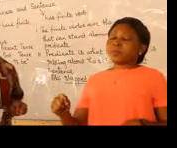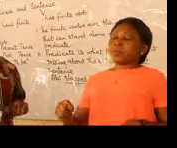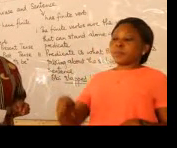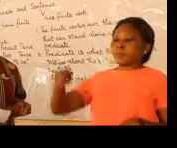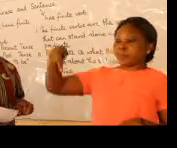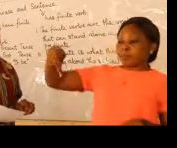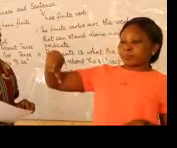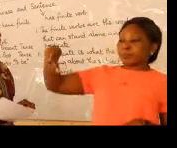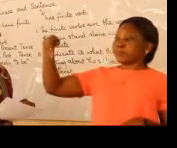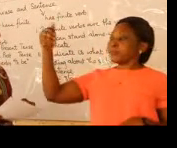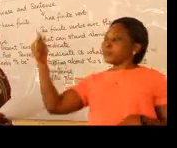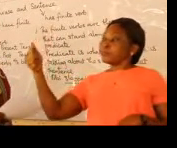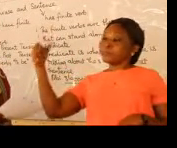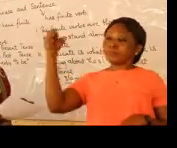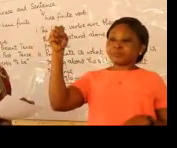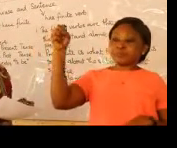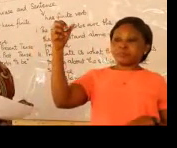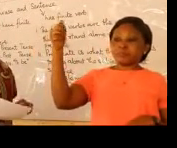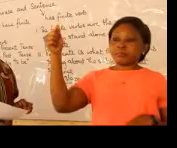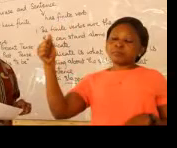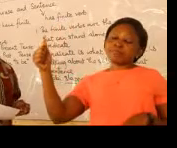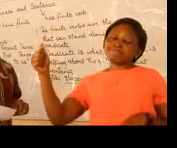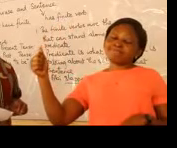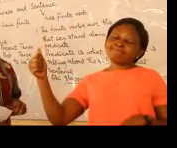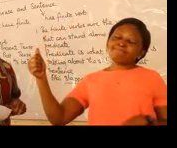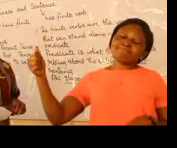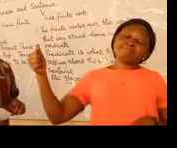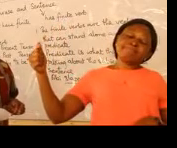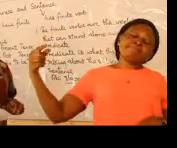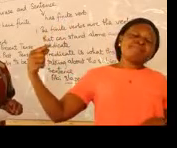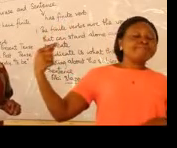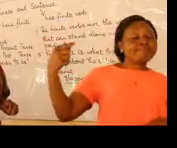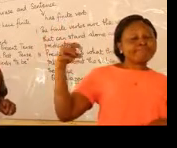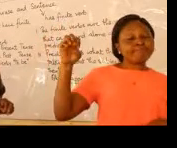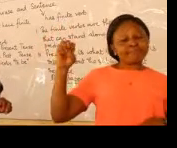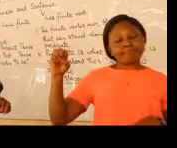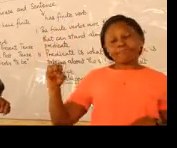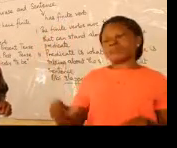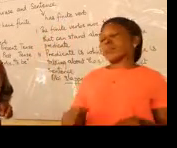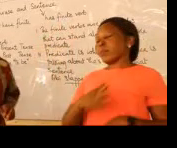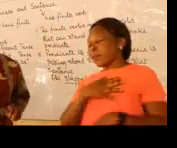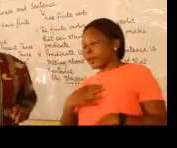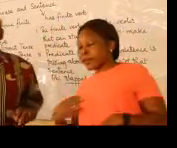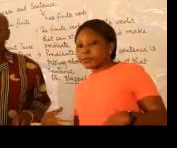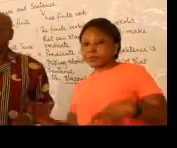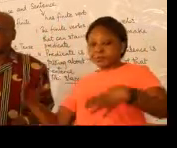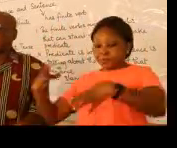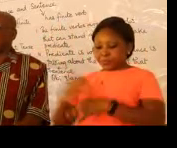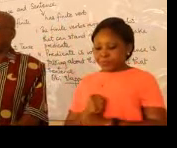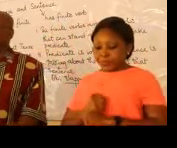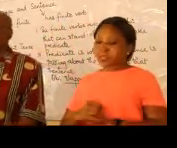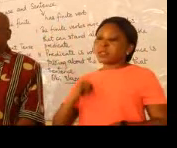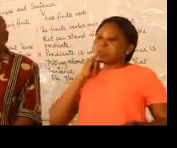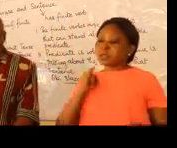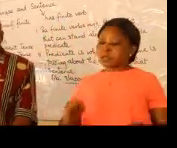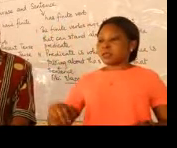exercise or the passage, while summary is the